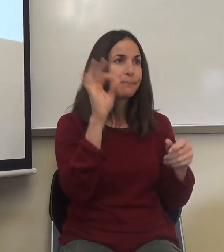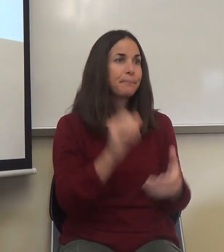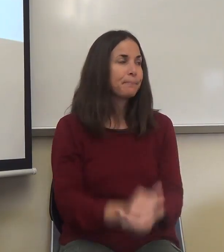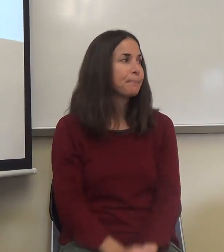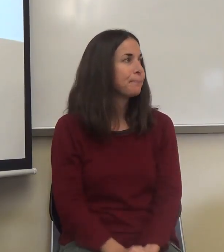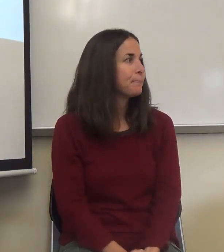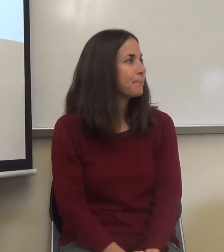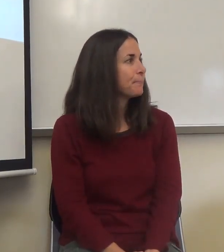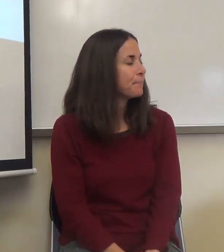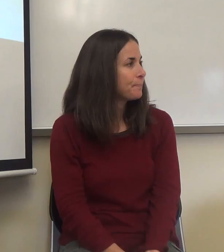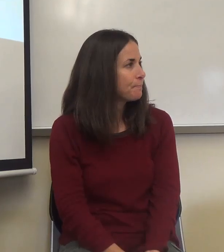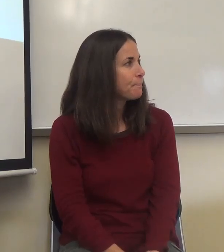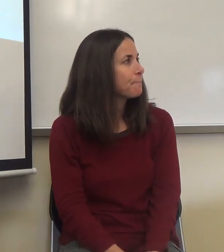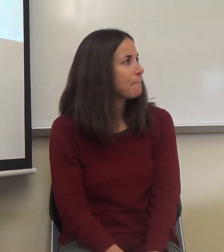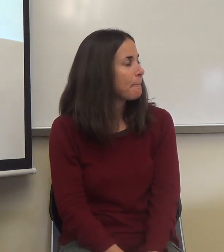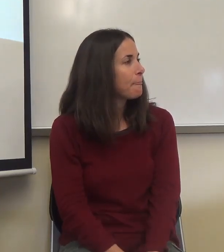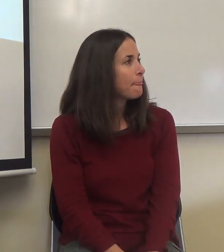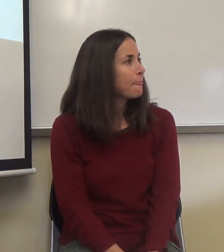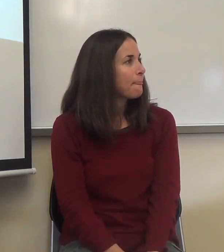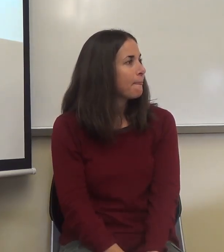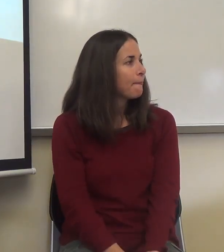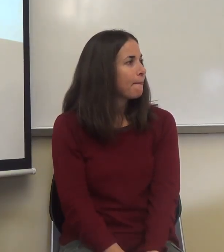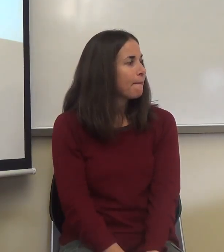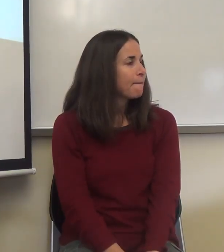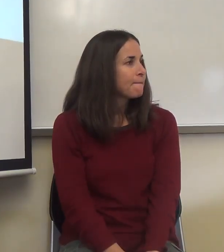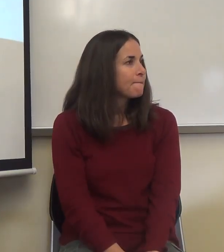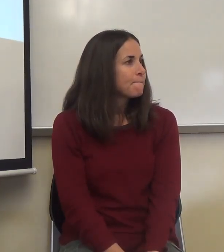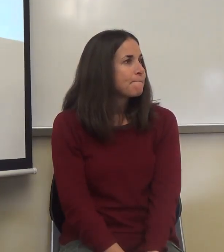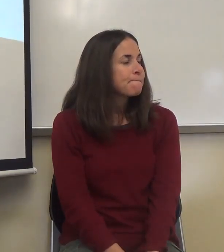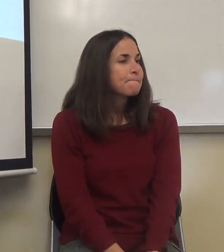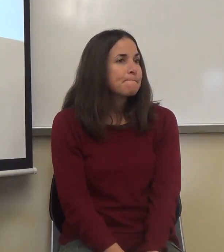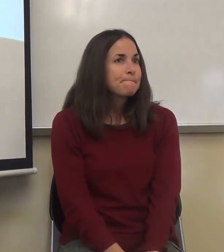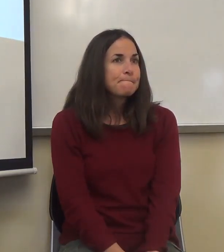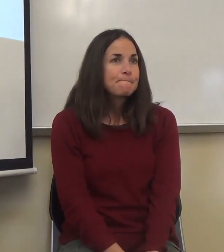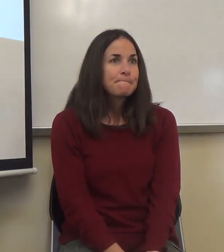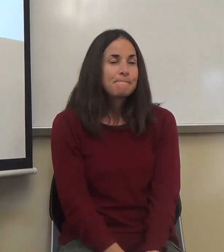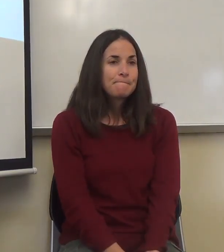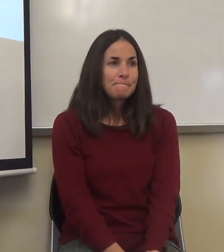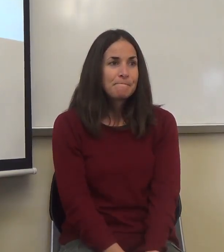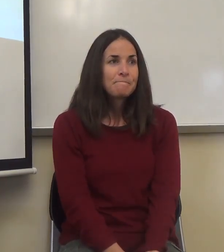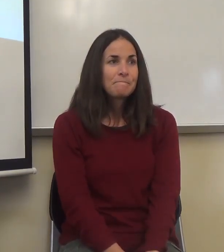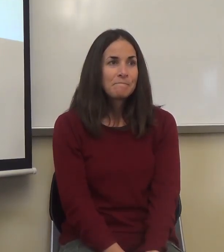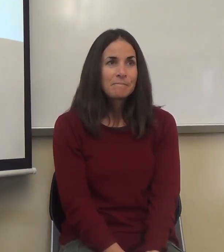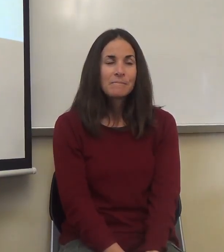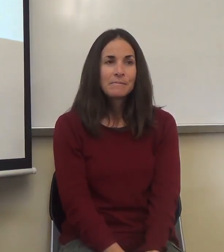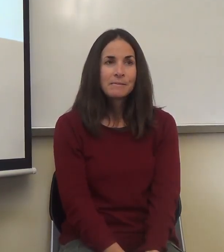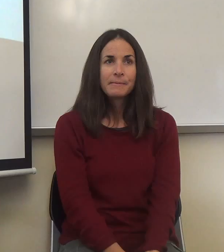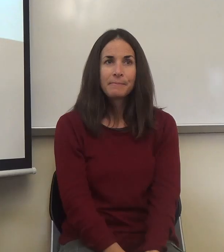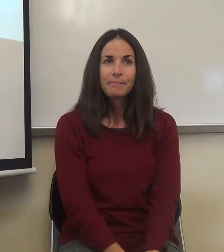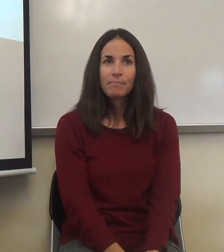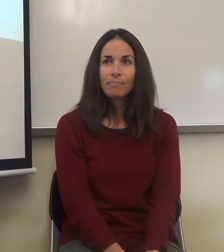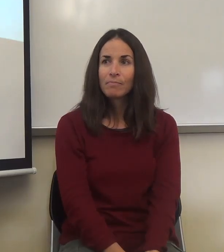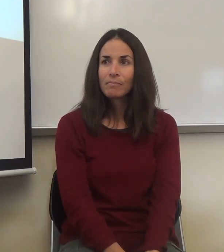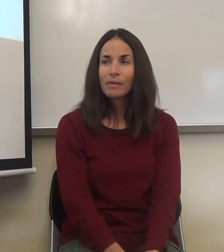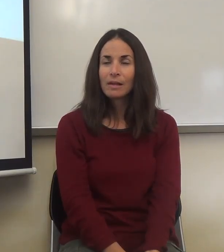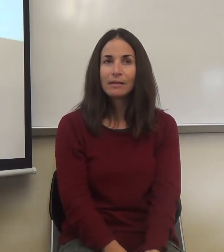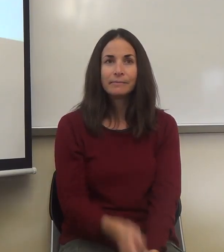main idea, reversal, transition, topic, sentence, and lists. Okay, so I'm going to go ahead and hand out